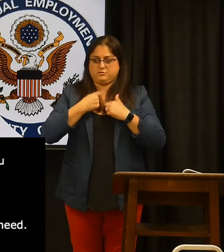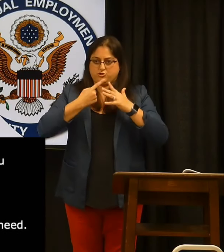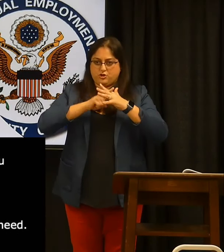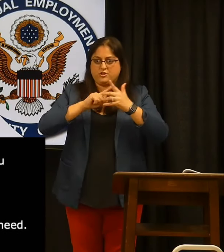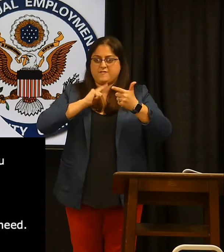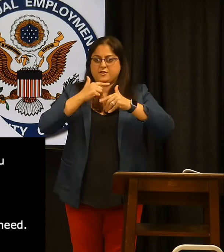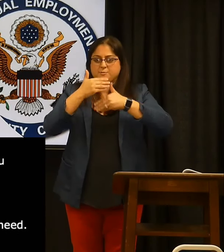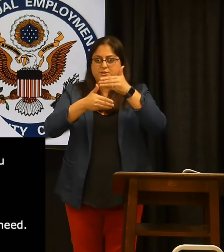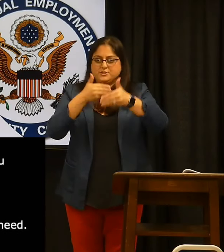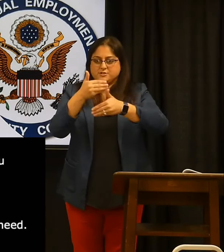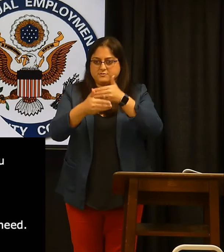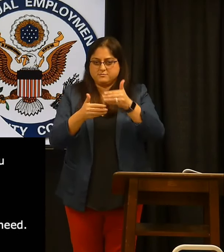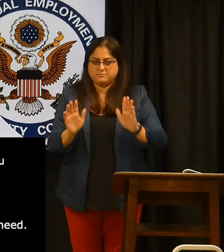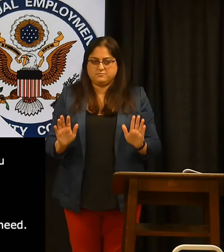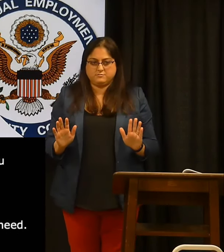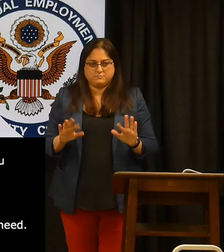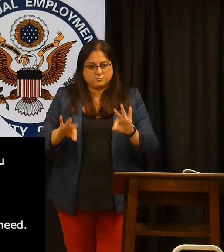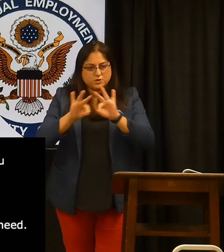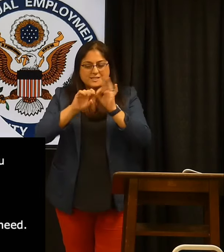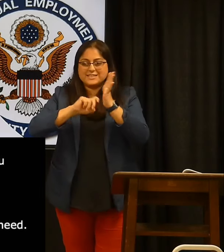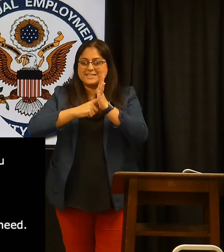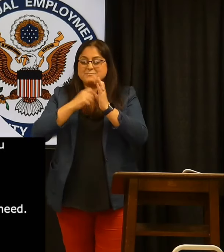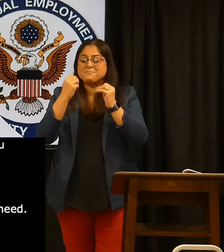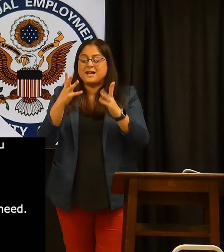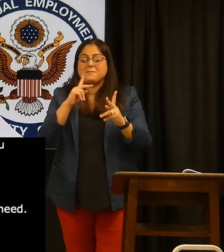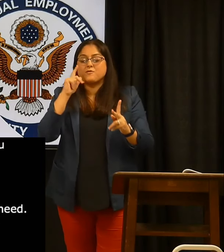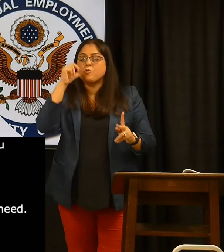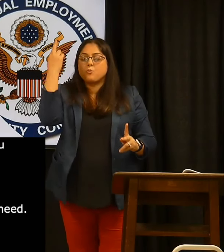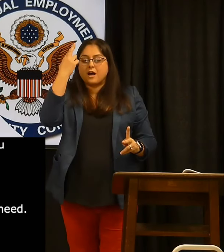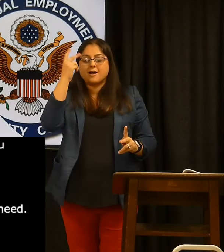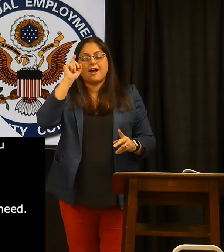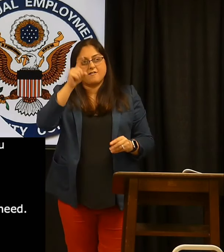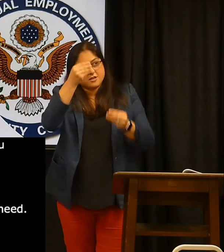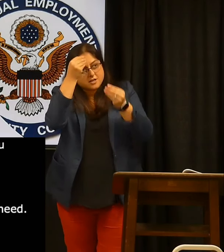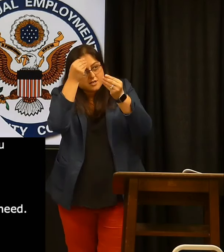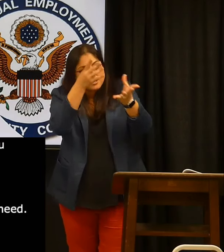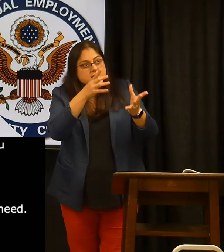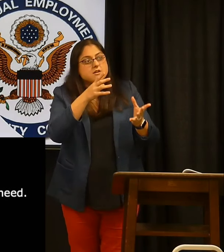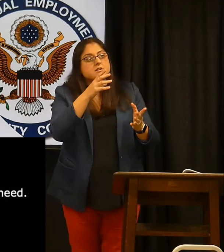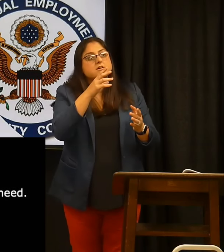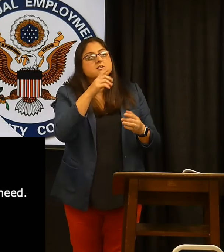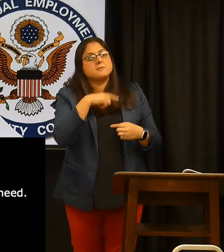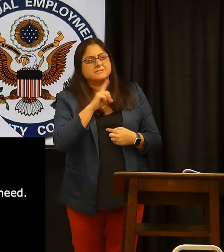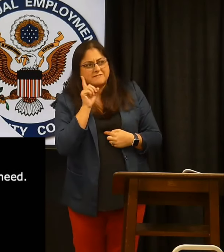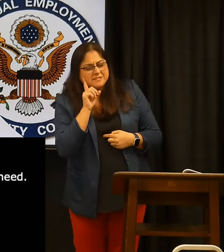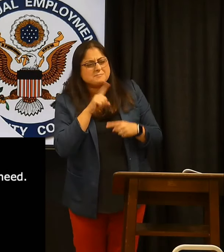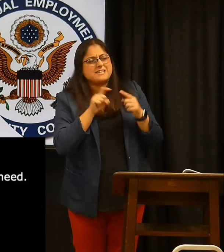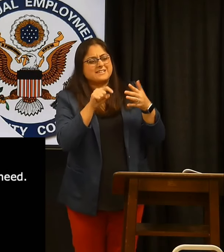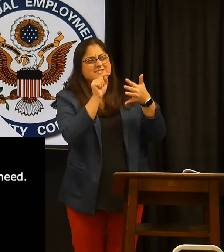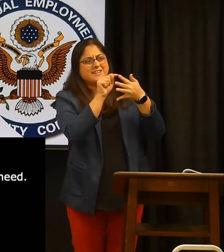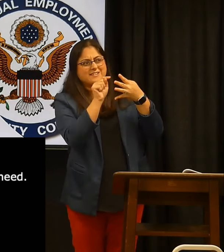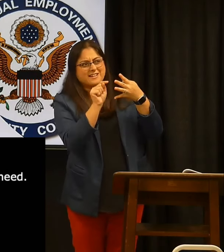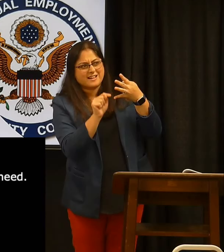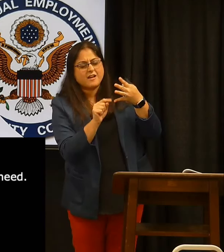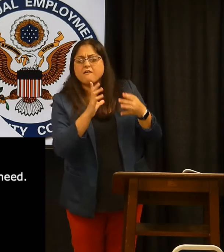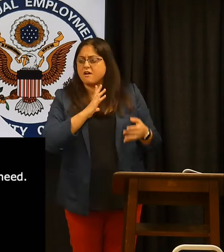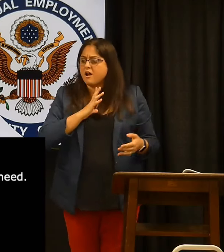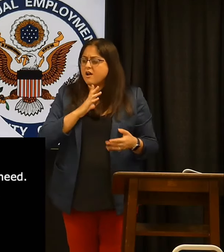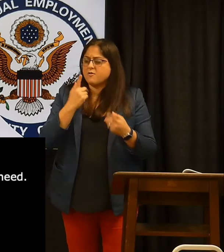for that day, you start the process of getting that interpreter. But you have to inform them, yes, I'm deaf, I need